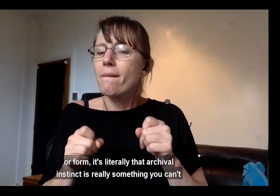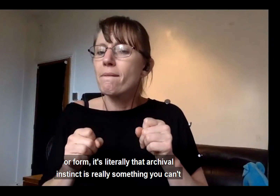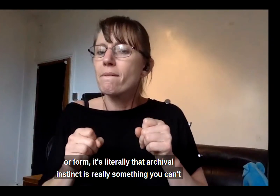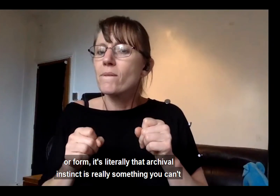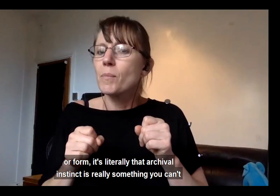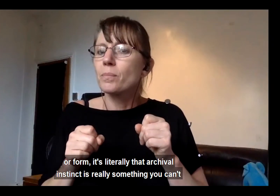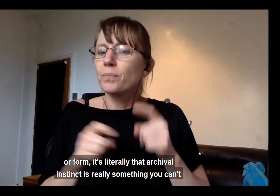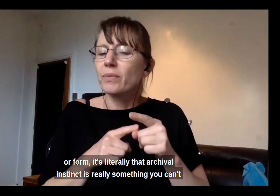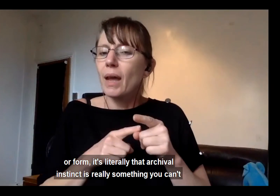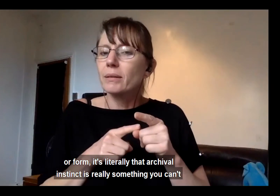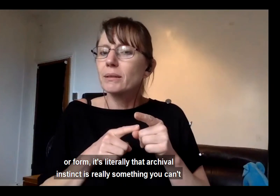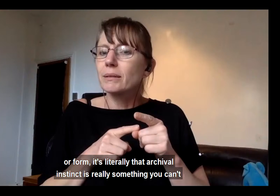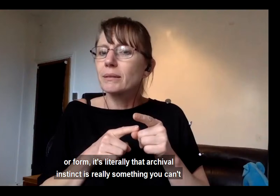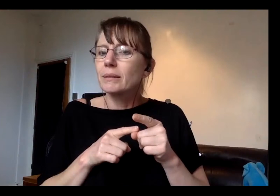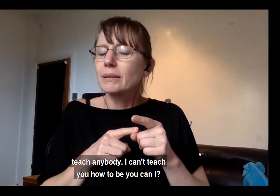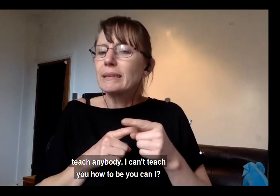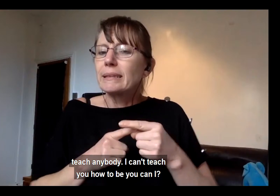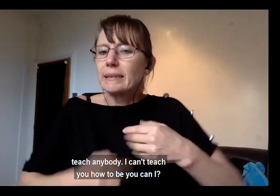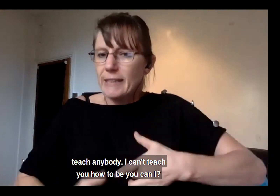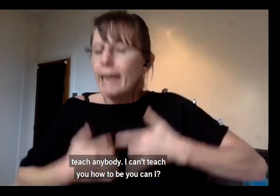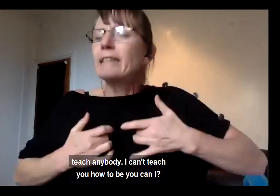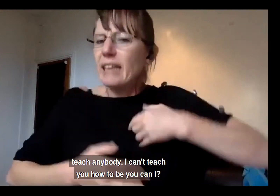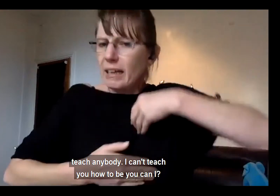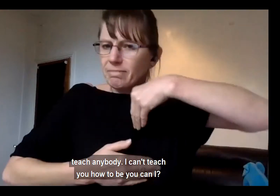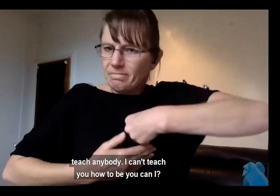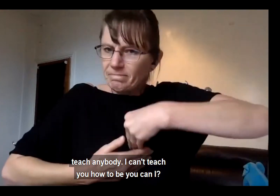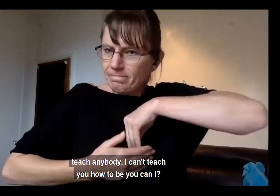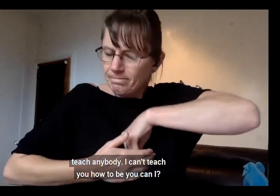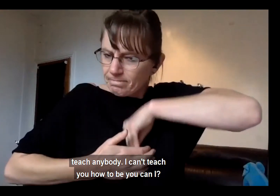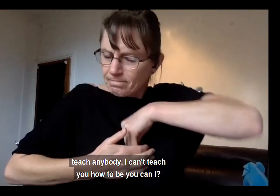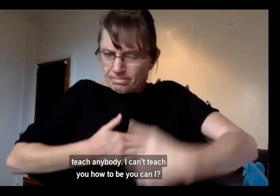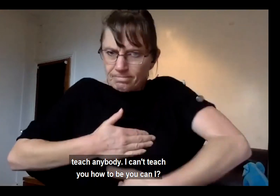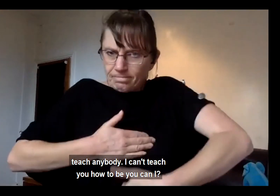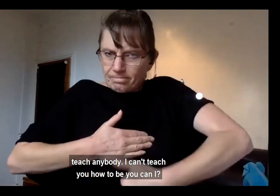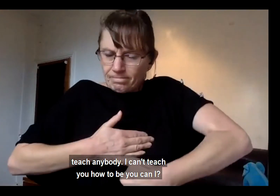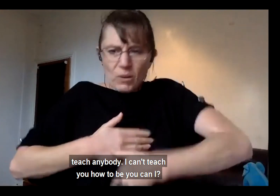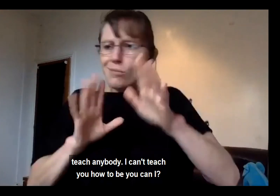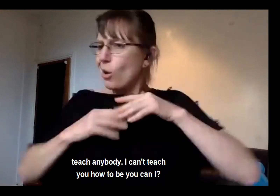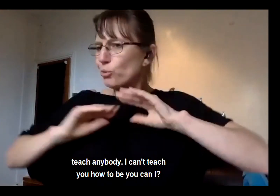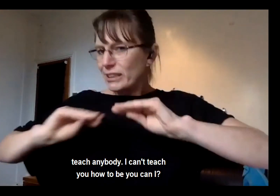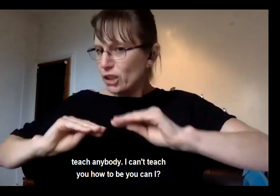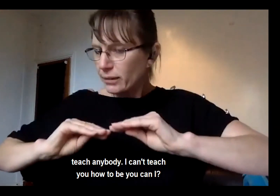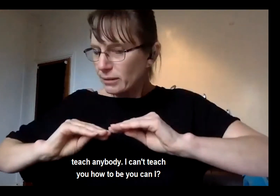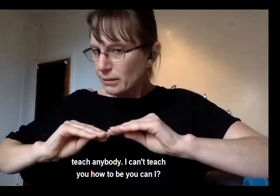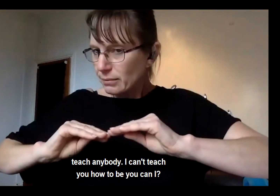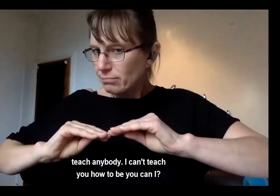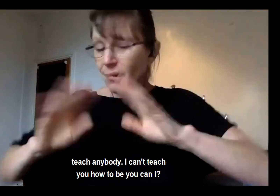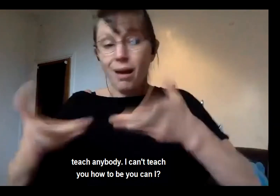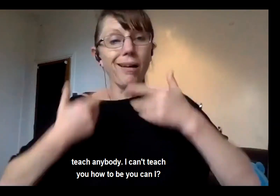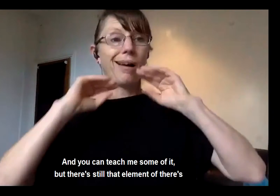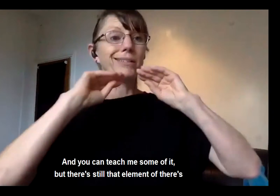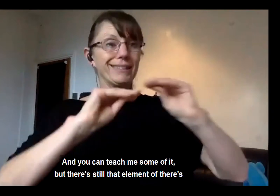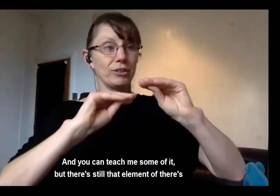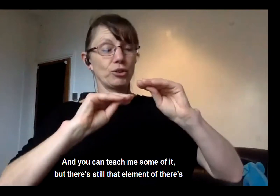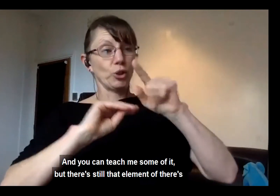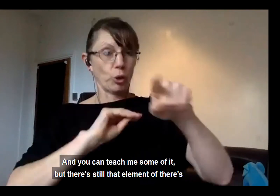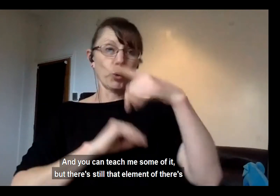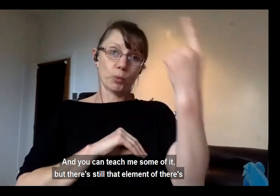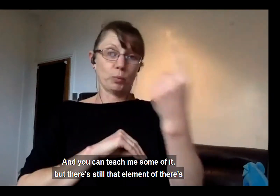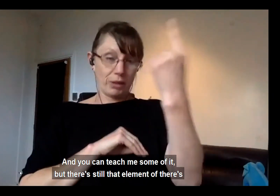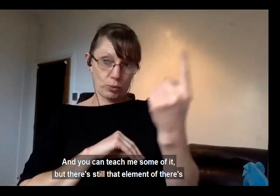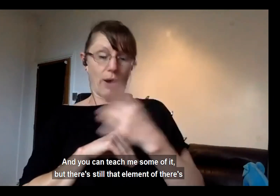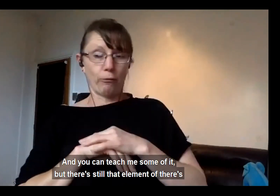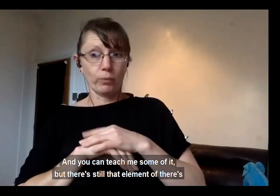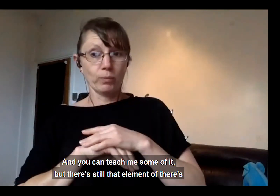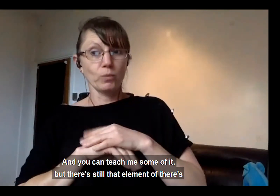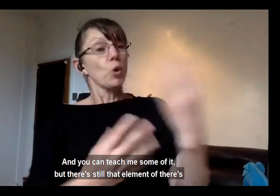archival instinct is really something you can't teach anybody. I can't teach you how to be you, can I? And you can